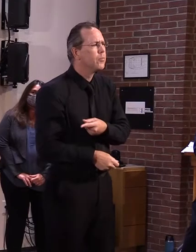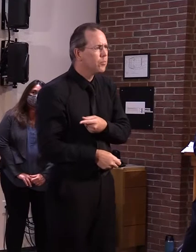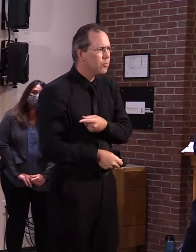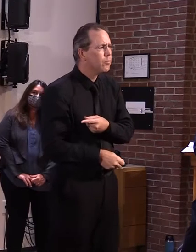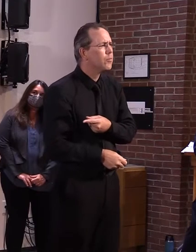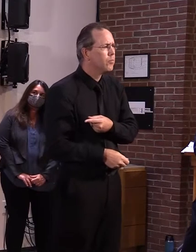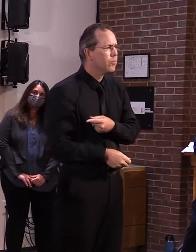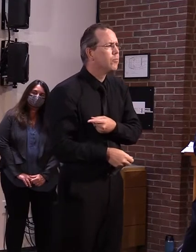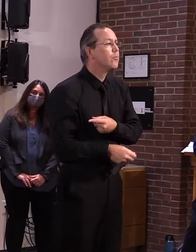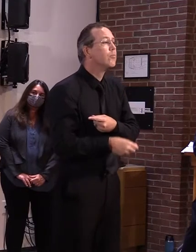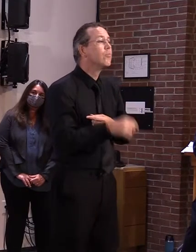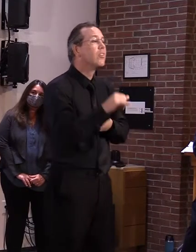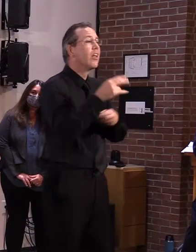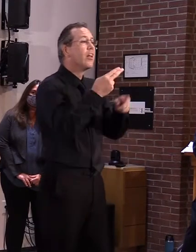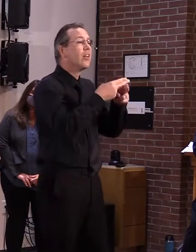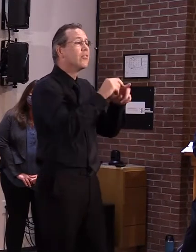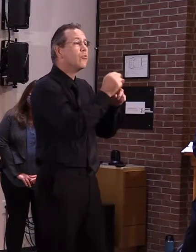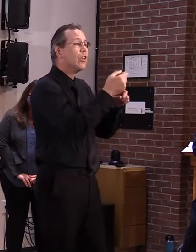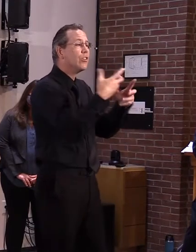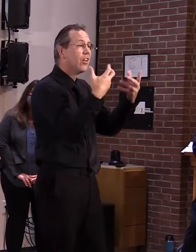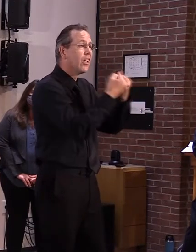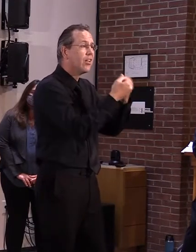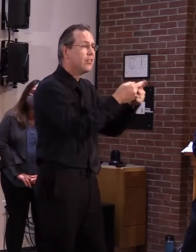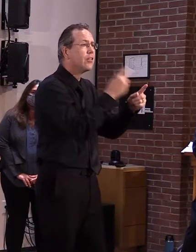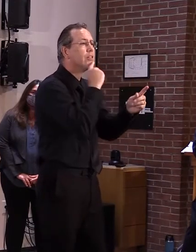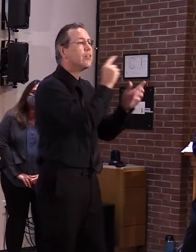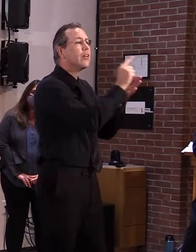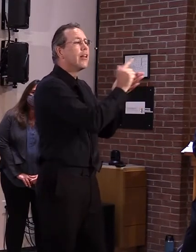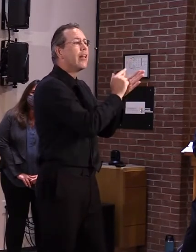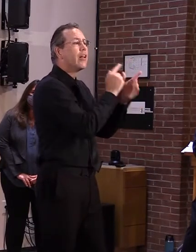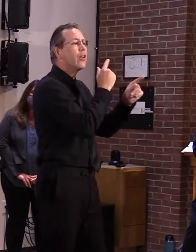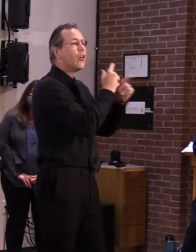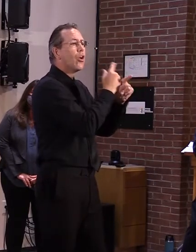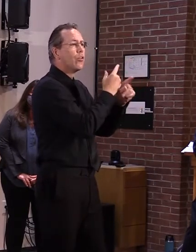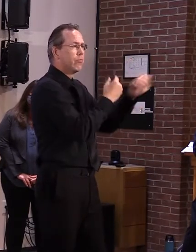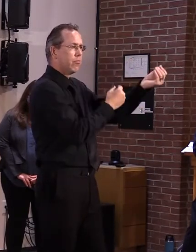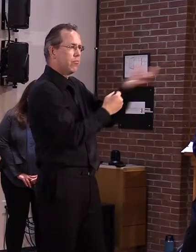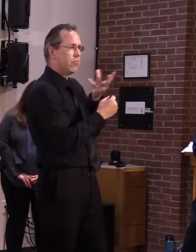If they hadn't brought it up, we would still be doing the same thing we've been on for the last 40 years.